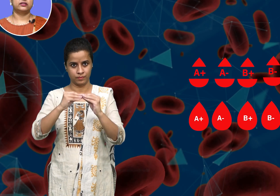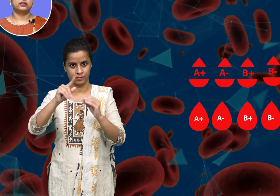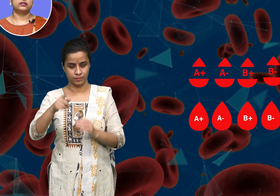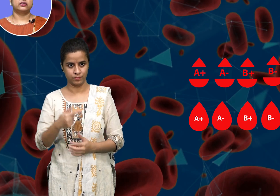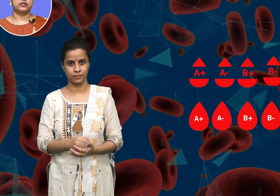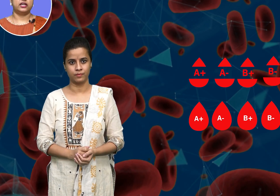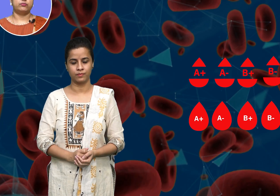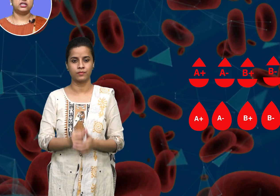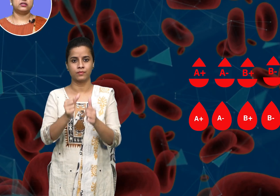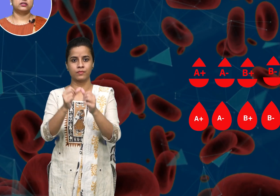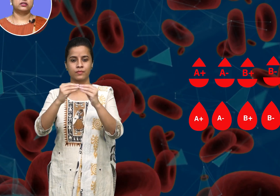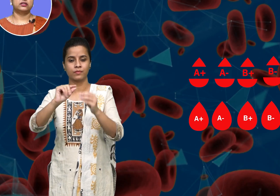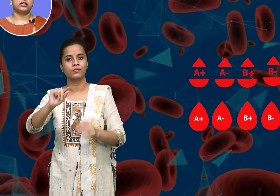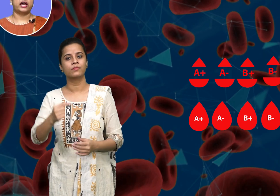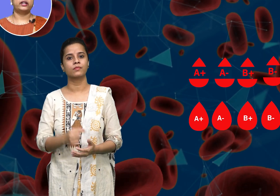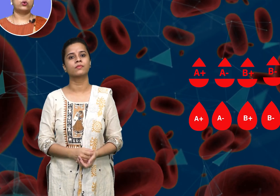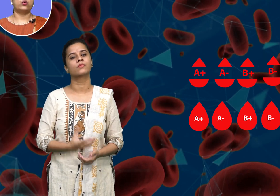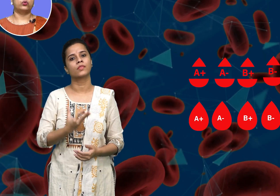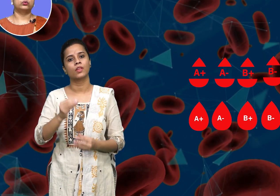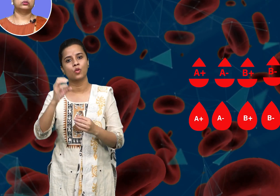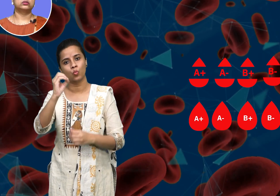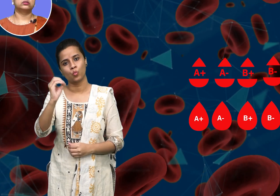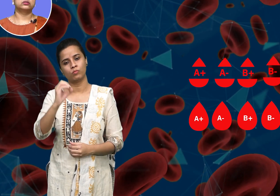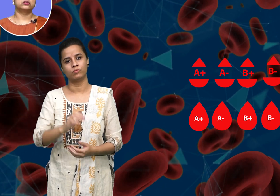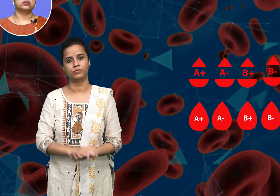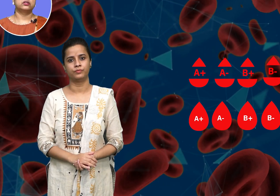B, AB and O.